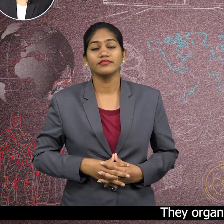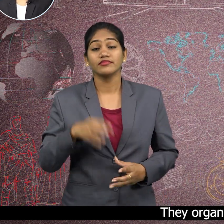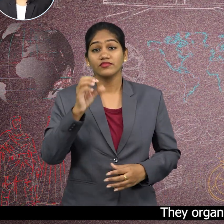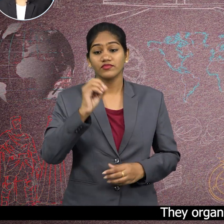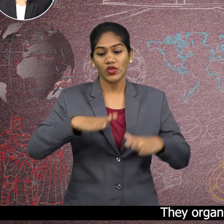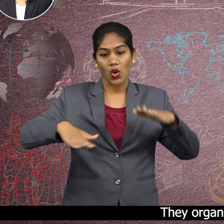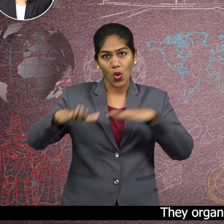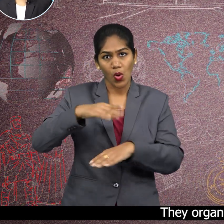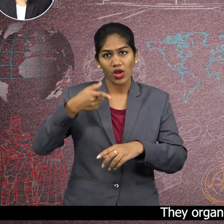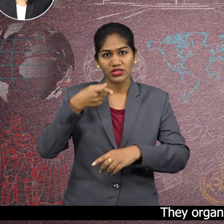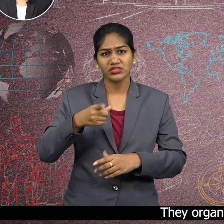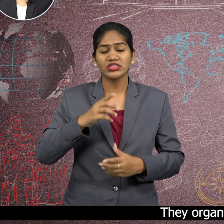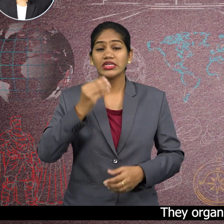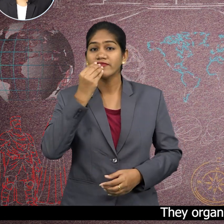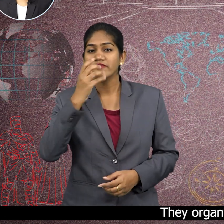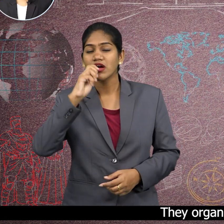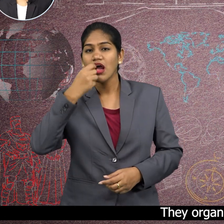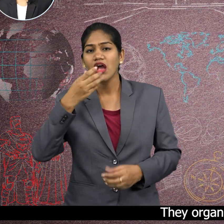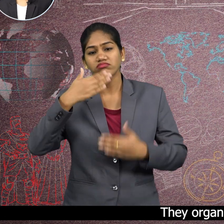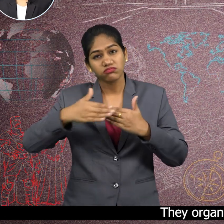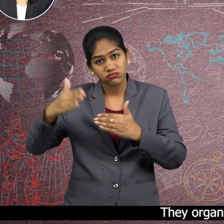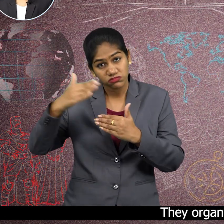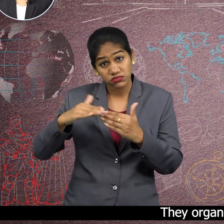They organized really fast,